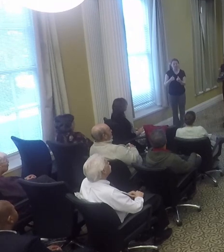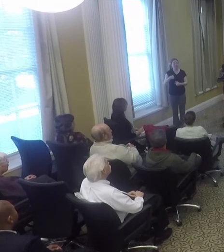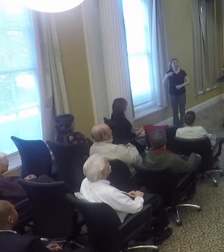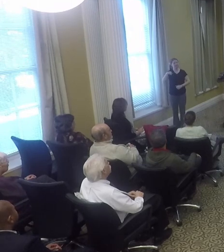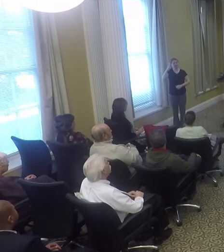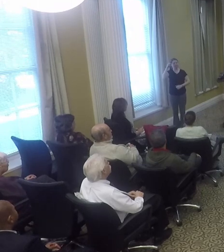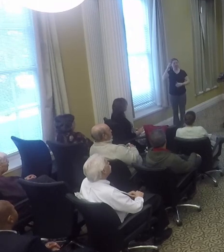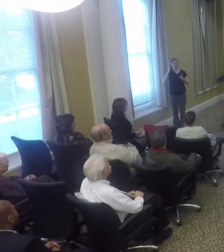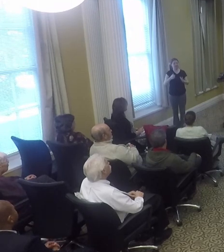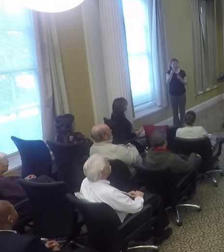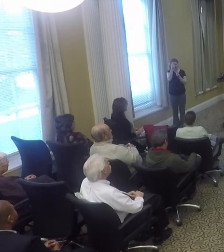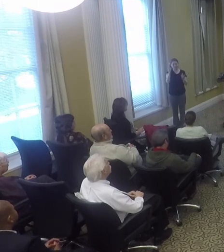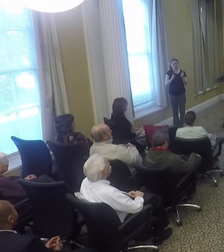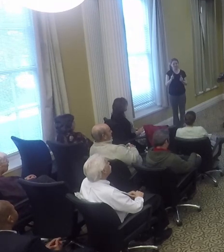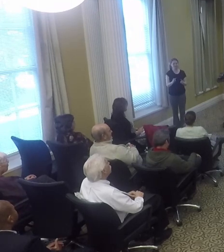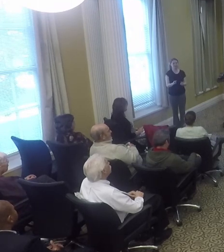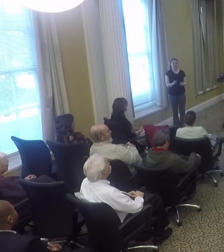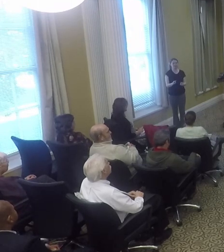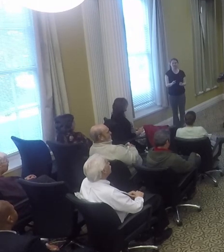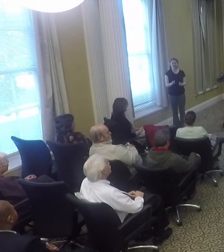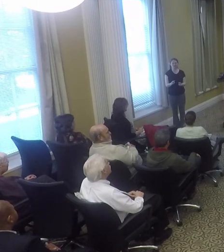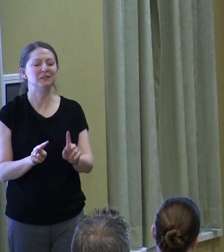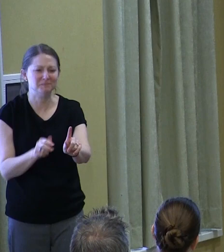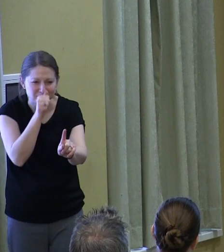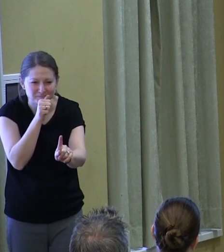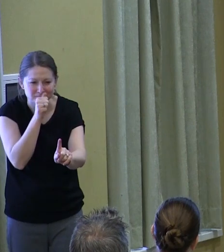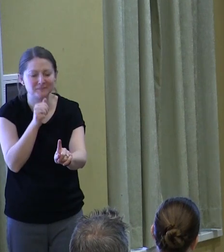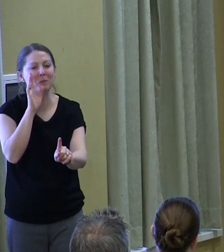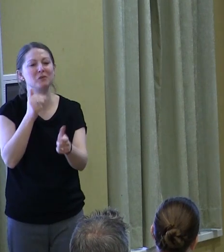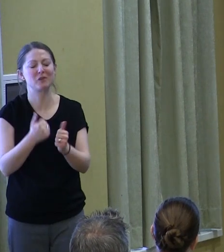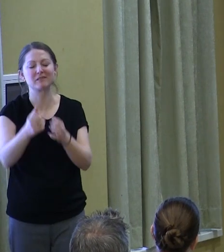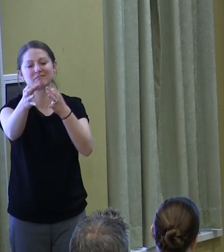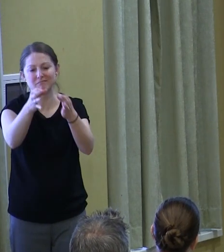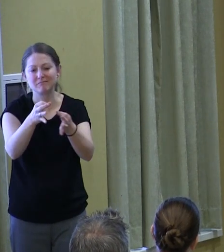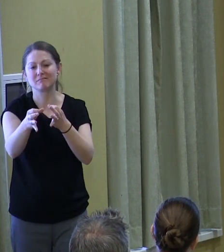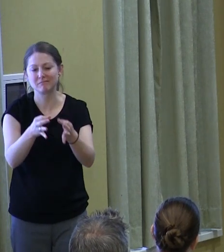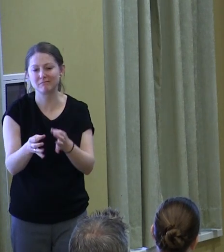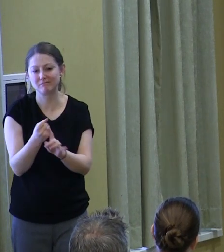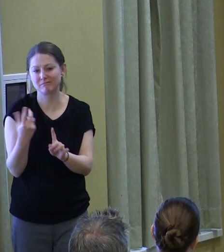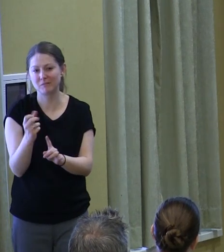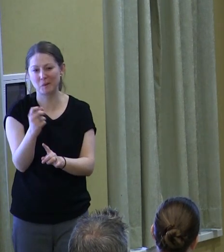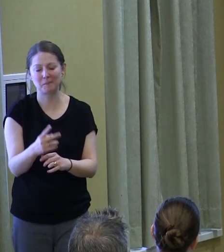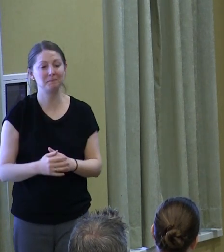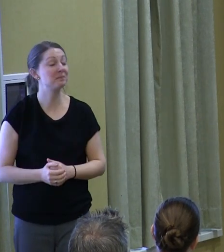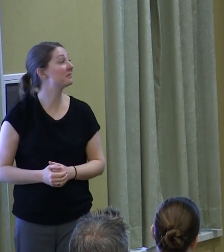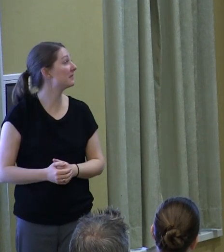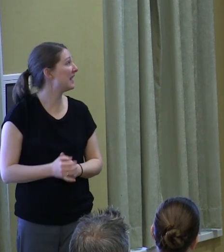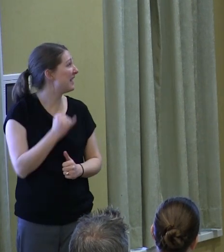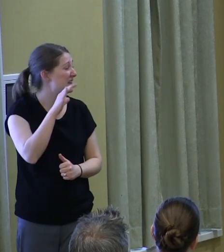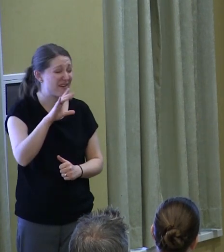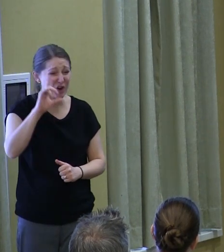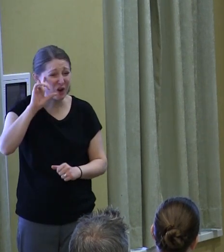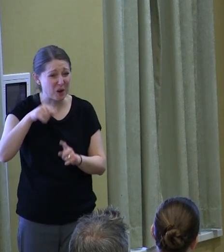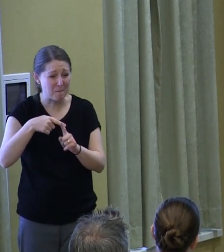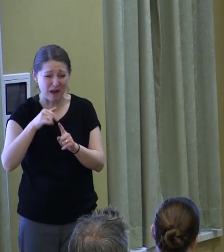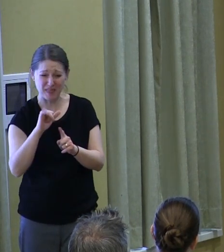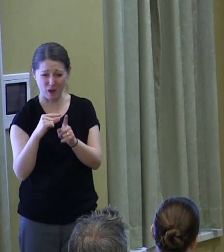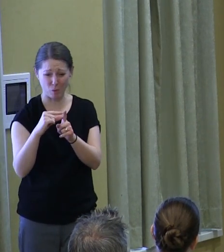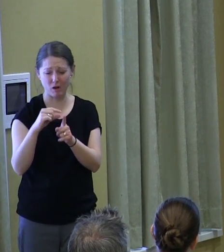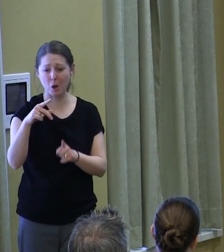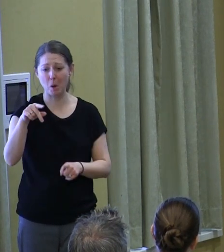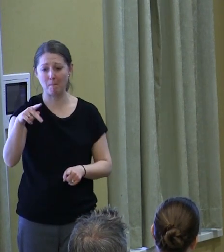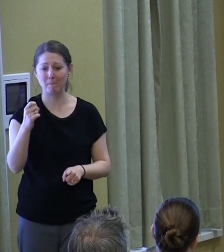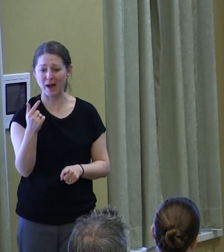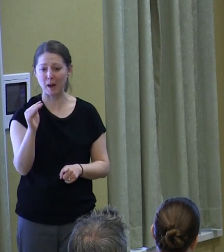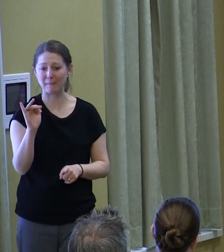philosopher, and some folks' eyes just glaze over. So bear with me as I try to lay out some of this. If you've never heard of pragmatism, it's